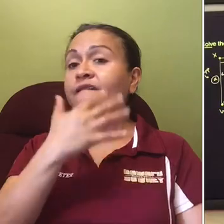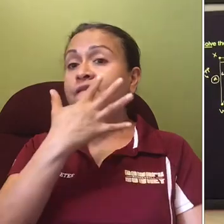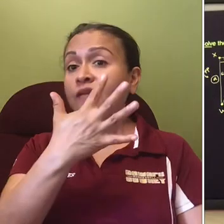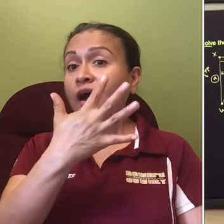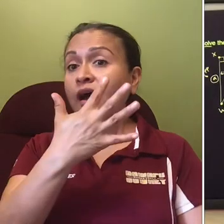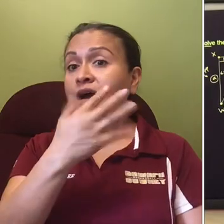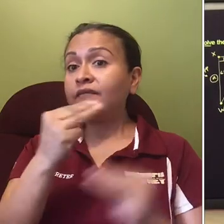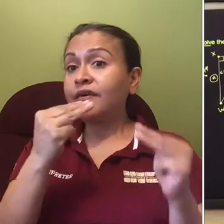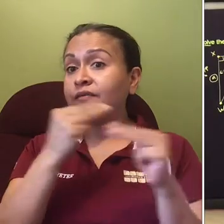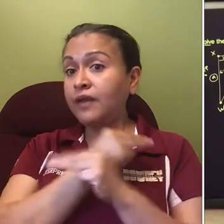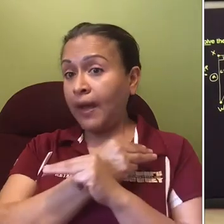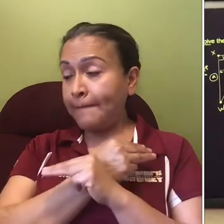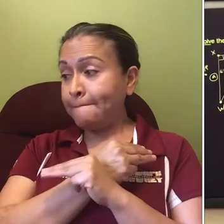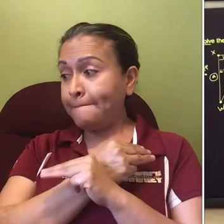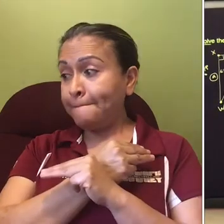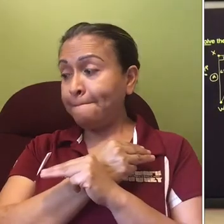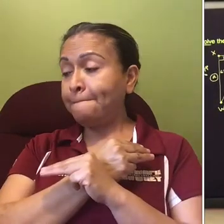times